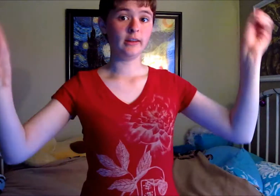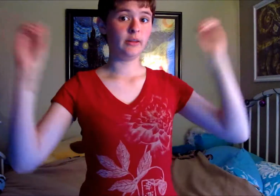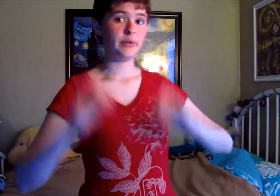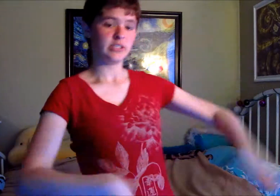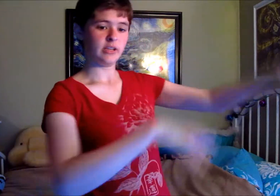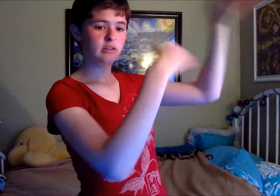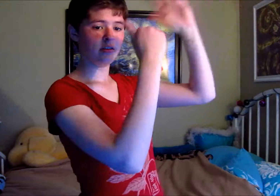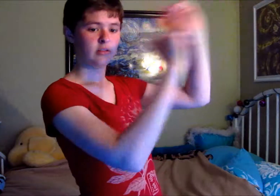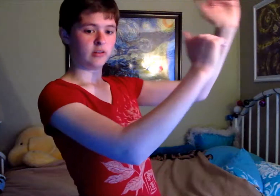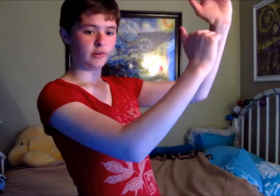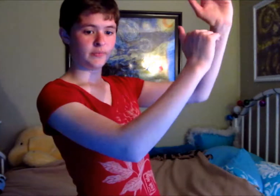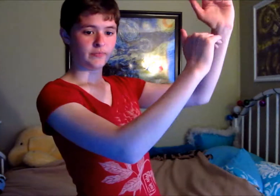Unlimited.